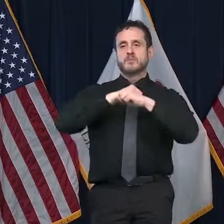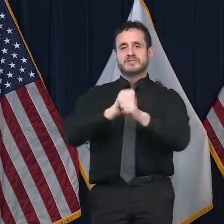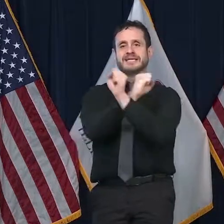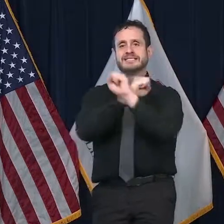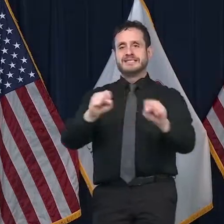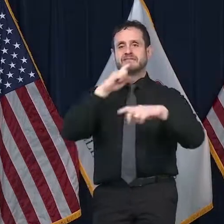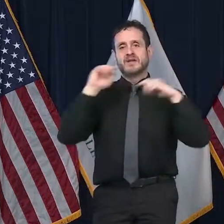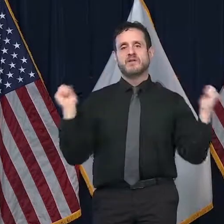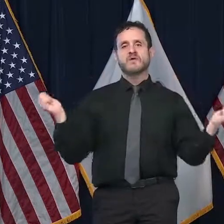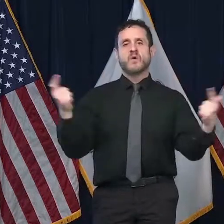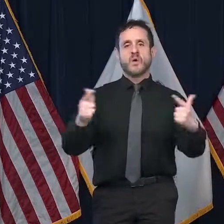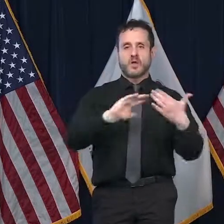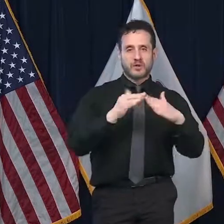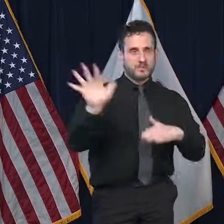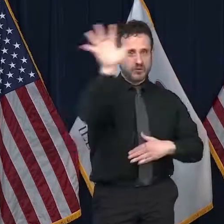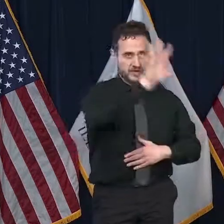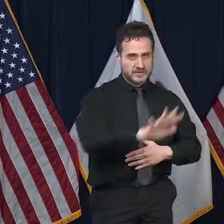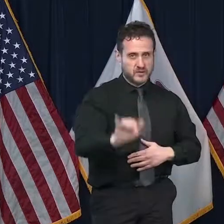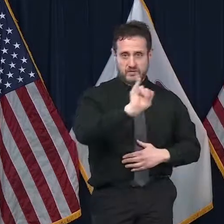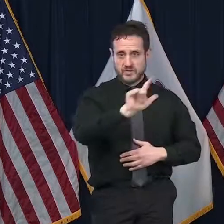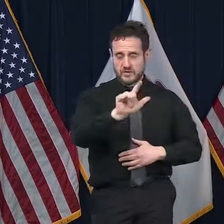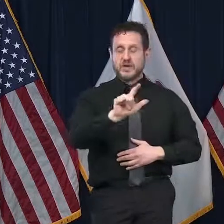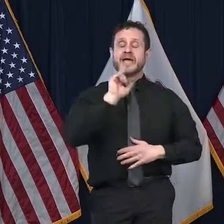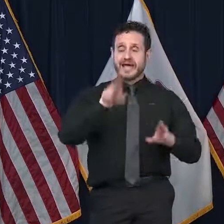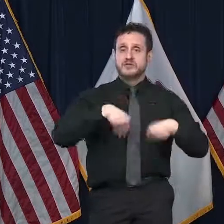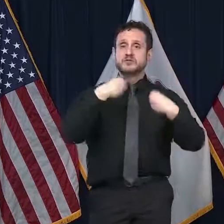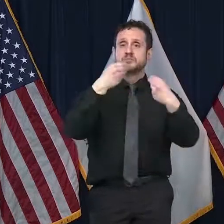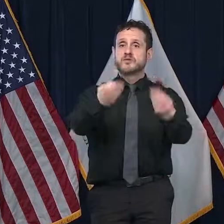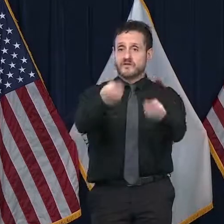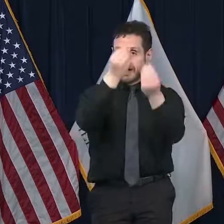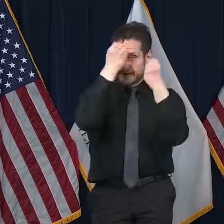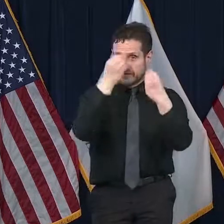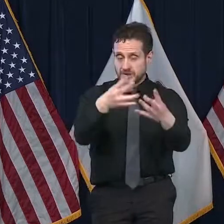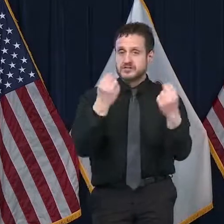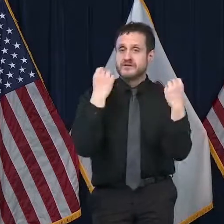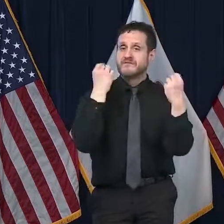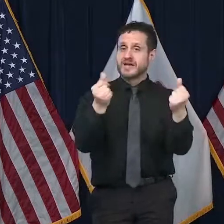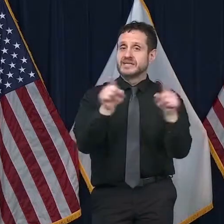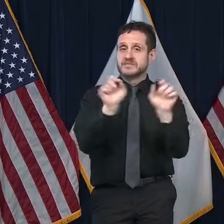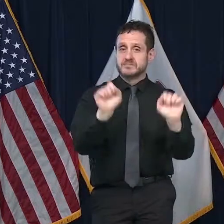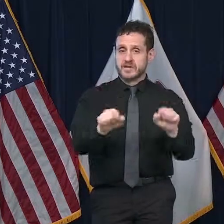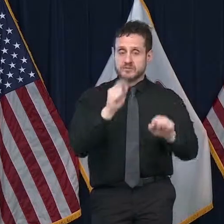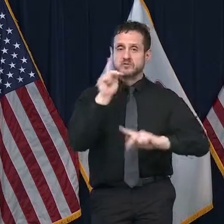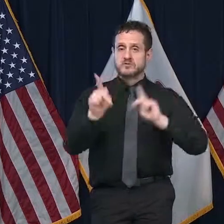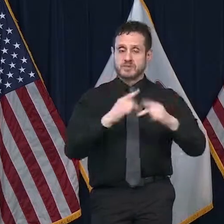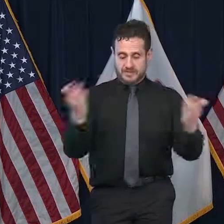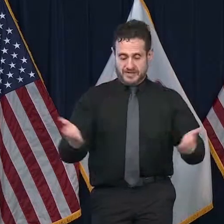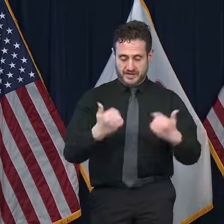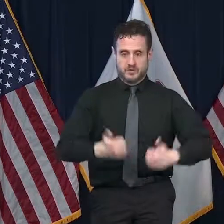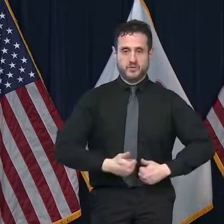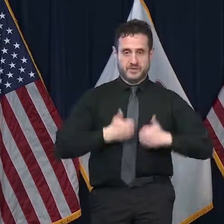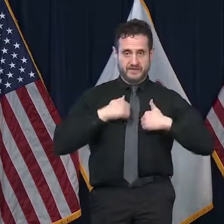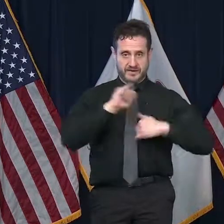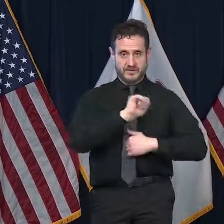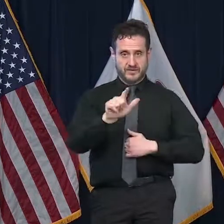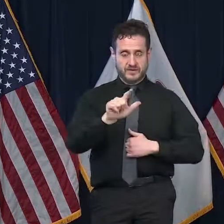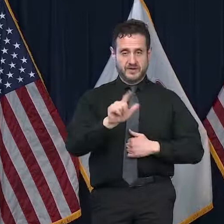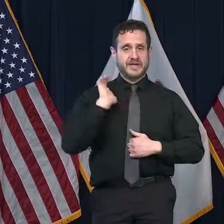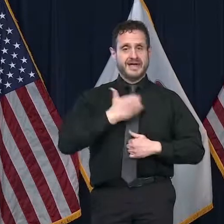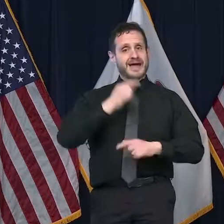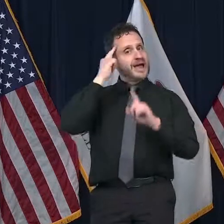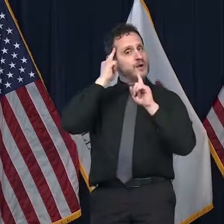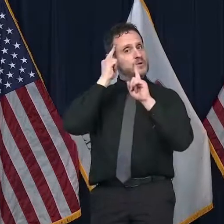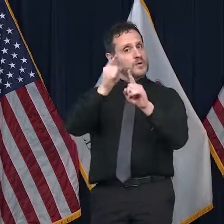and to provide as much information as quickly as we can to all of the residents of Illinois. Our objective